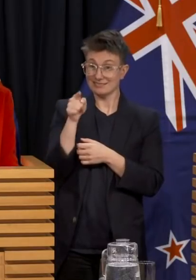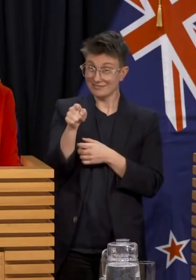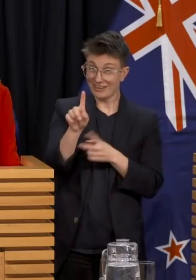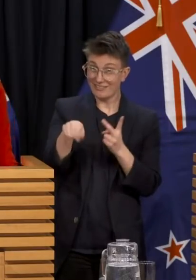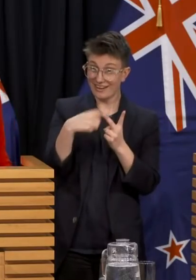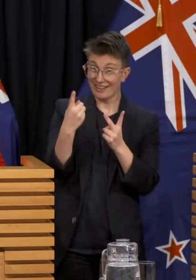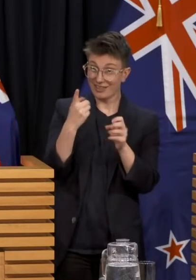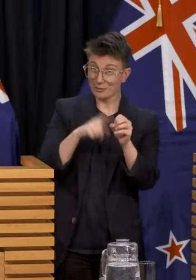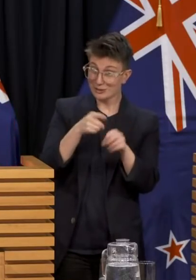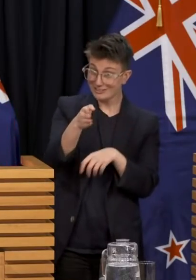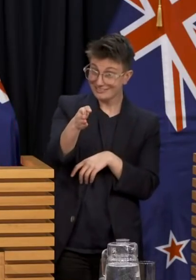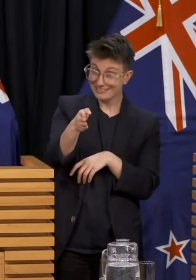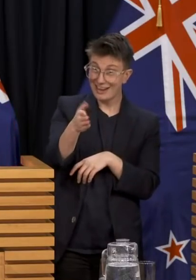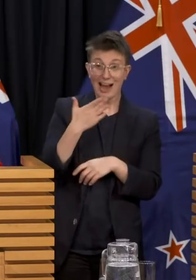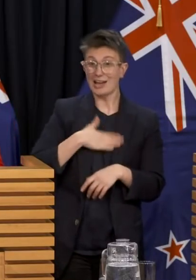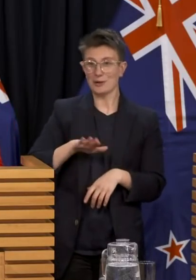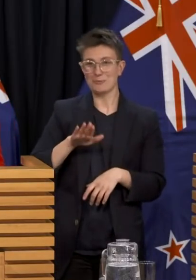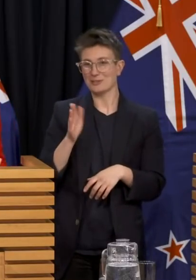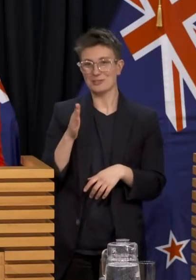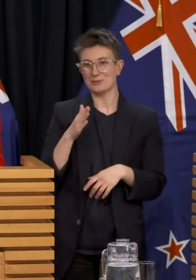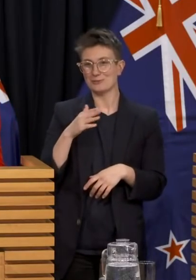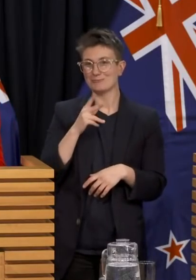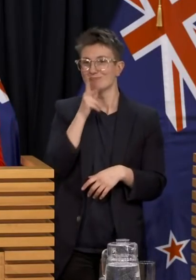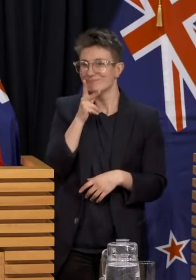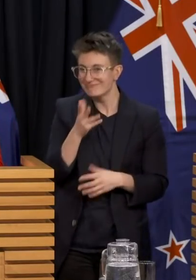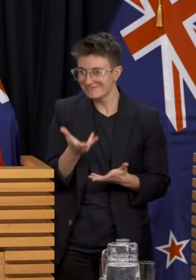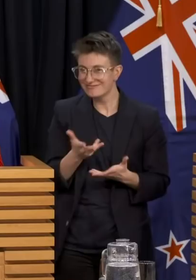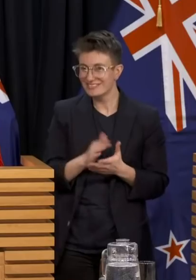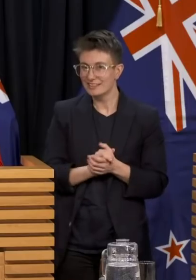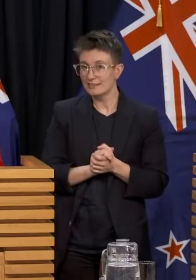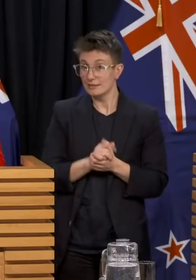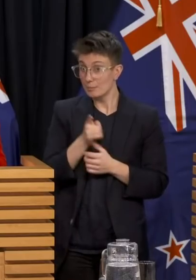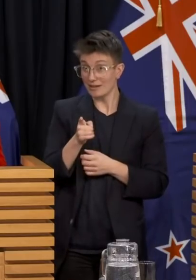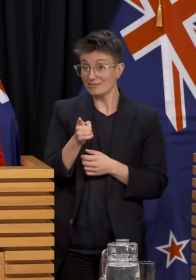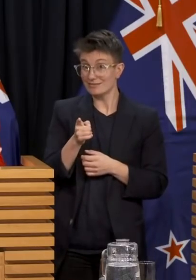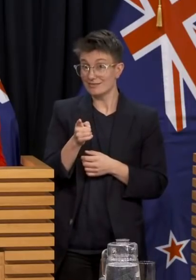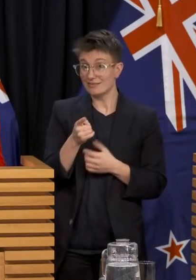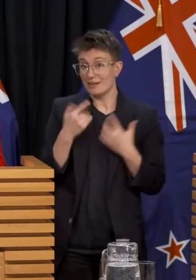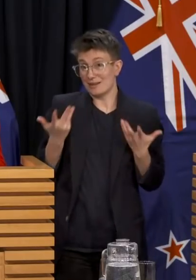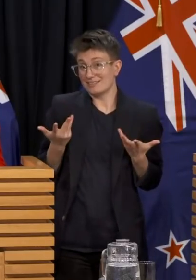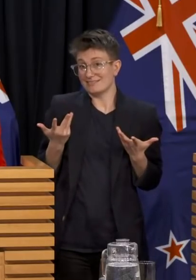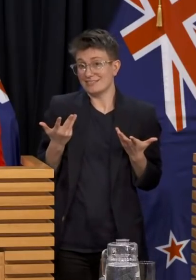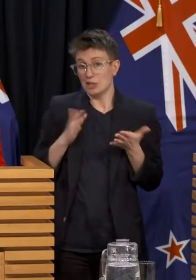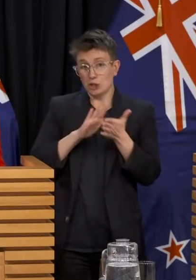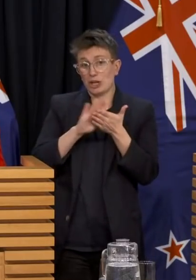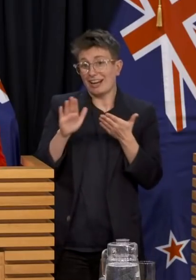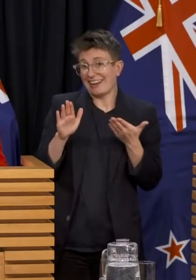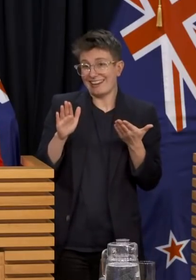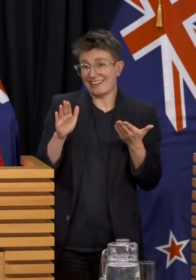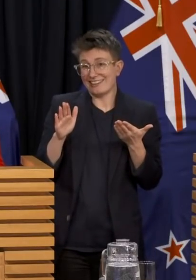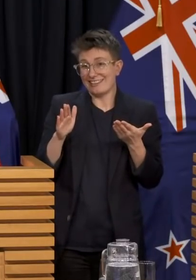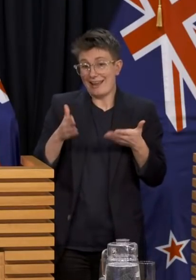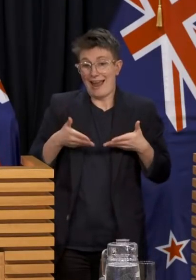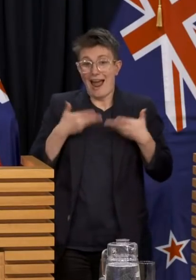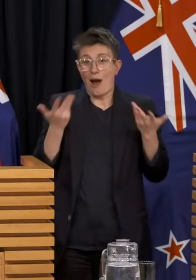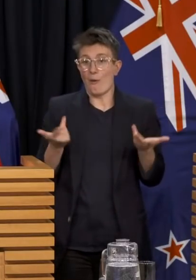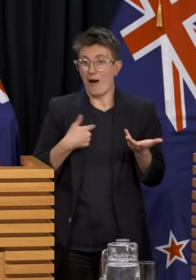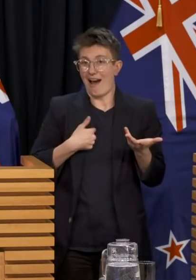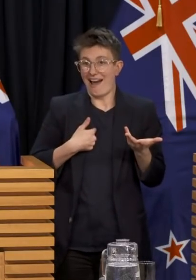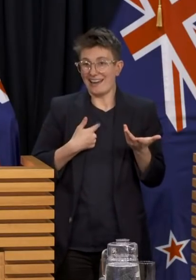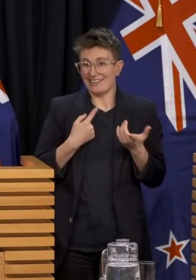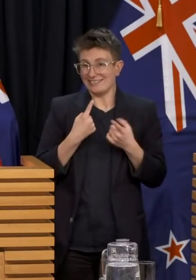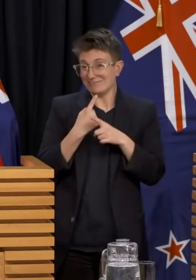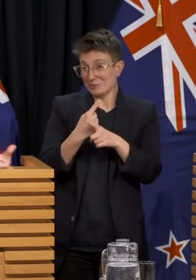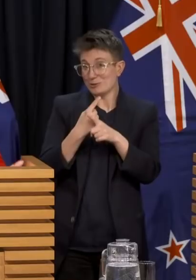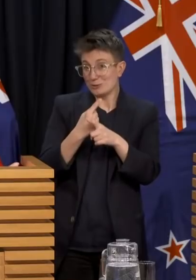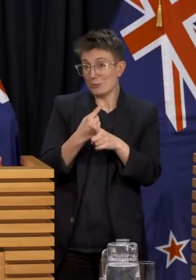you have another question, Jason. No, I don't want to be flippant, but no. Fair enough, You will see the way that I always talk. I often preface with, should